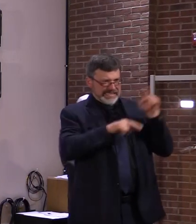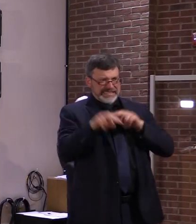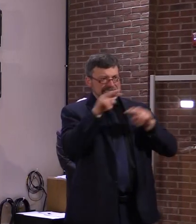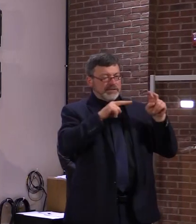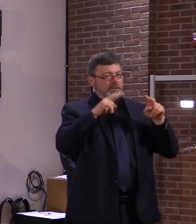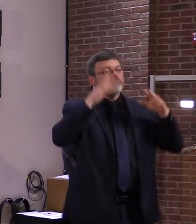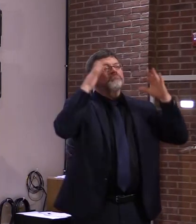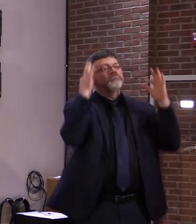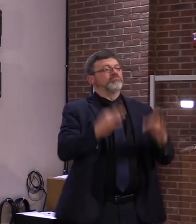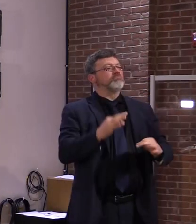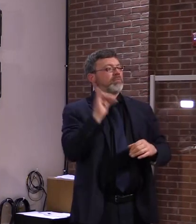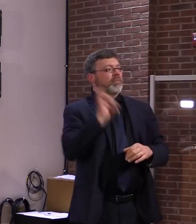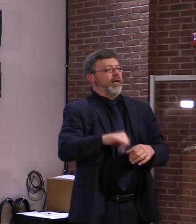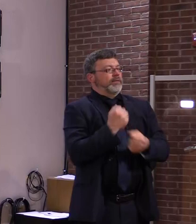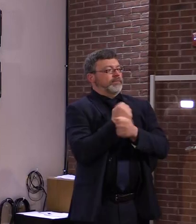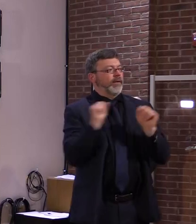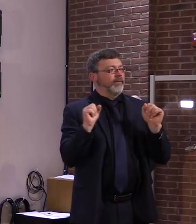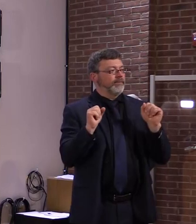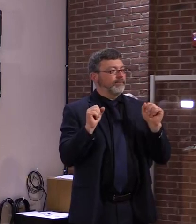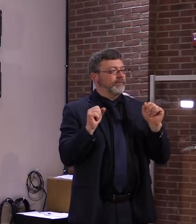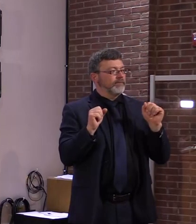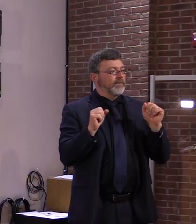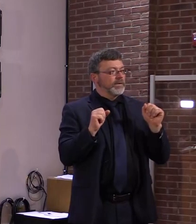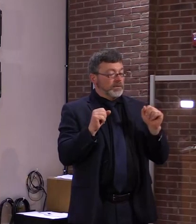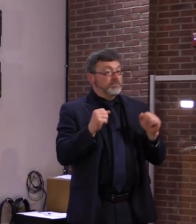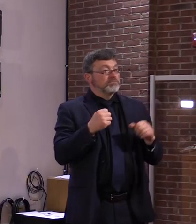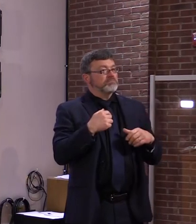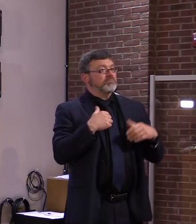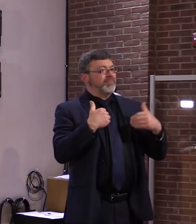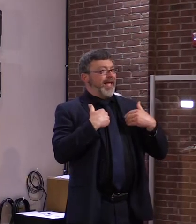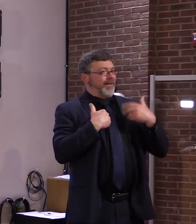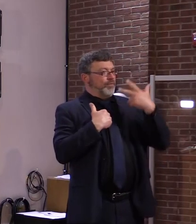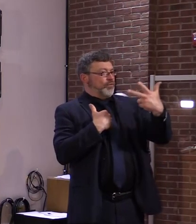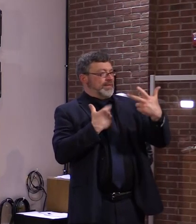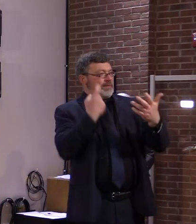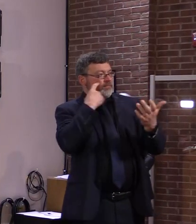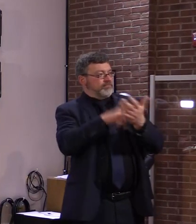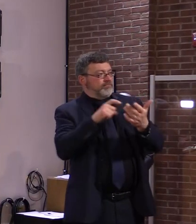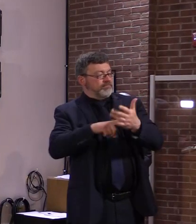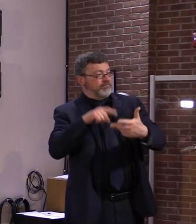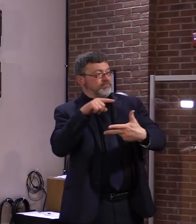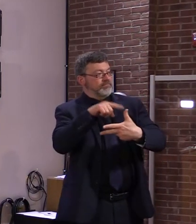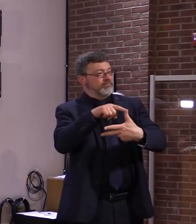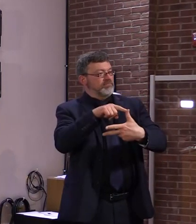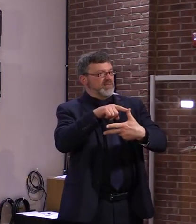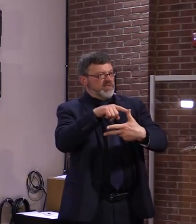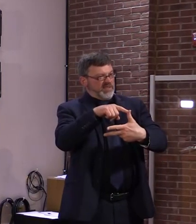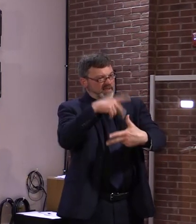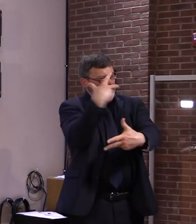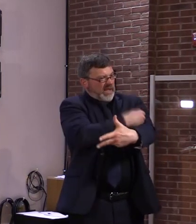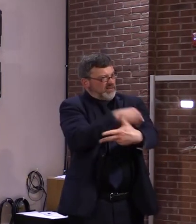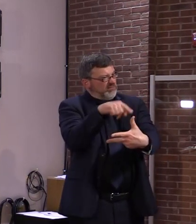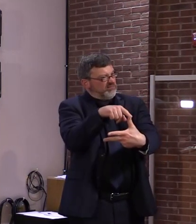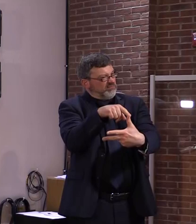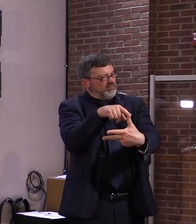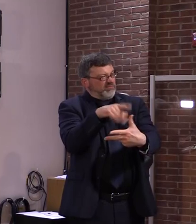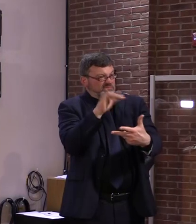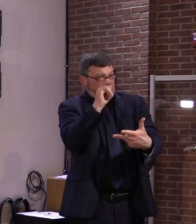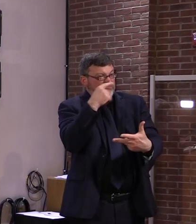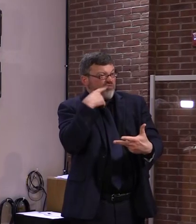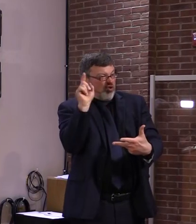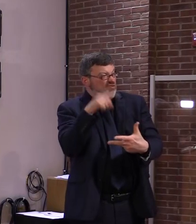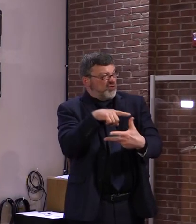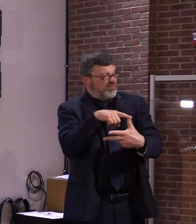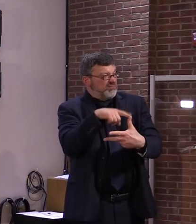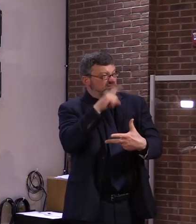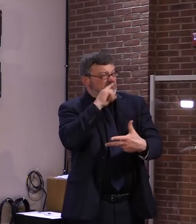world. Studies show them to be more than 90% effective in real-world settings in preventing mild and severe